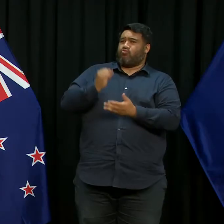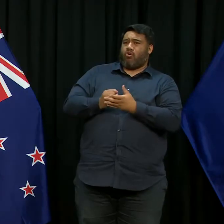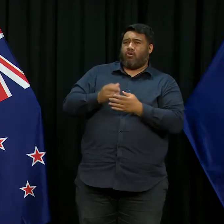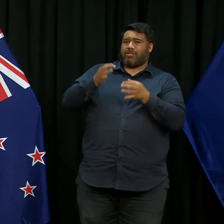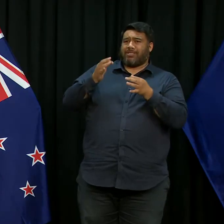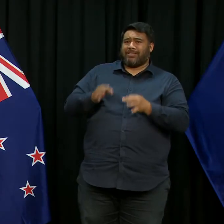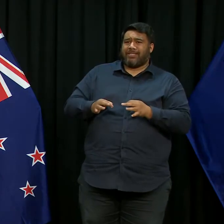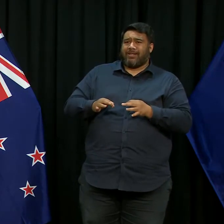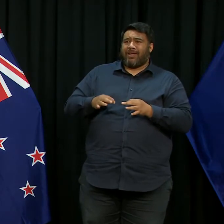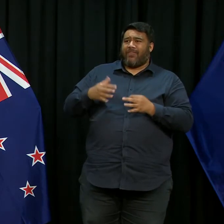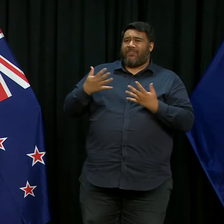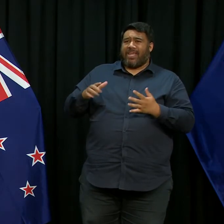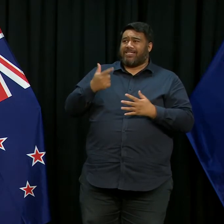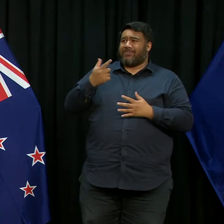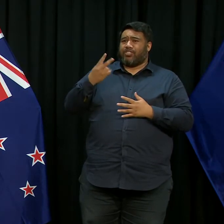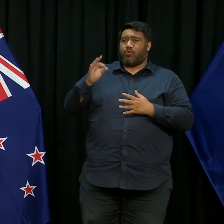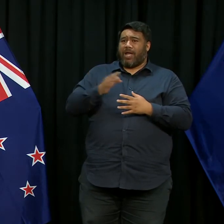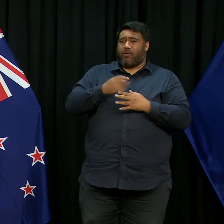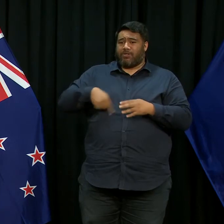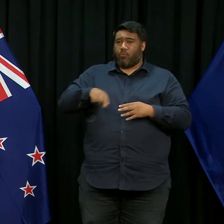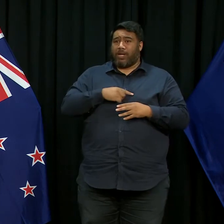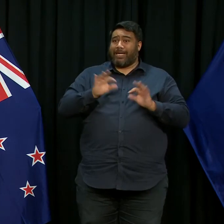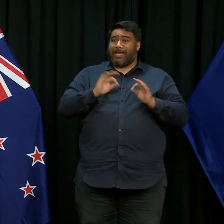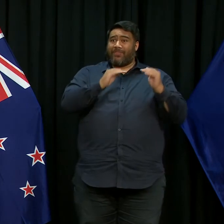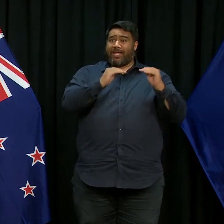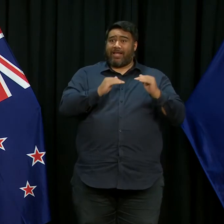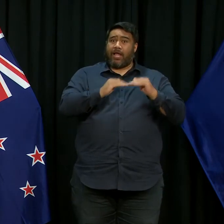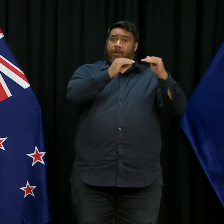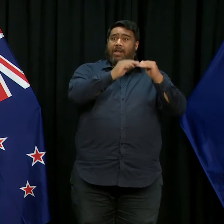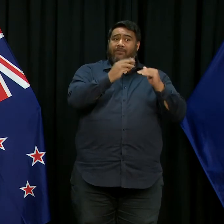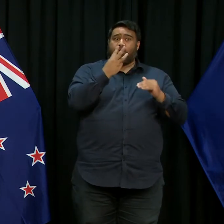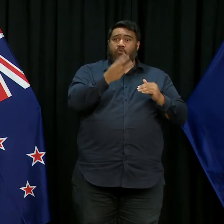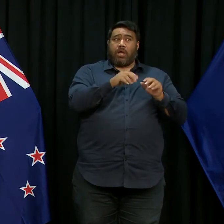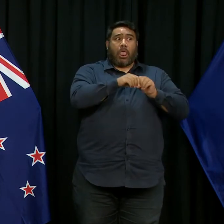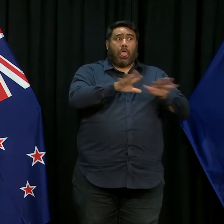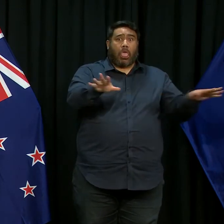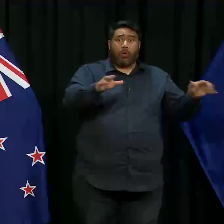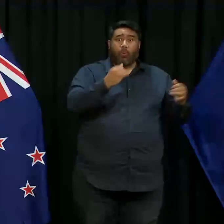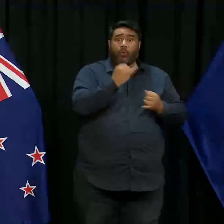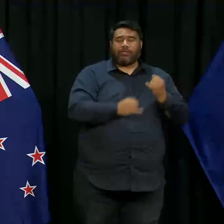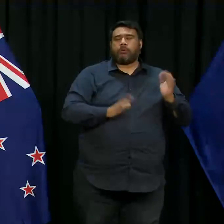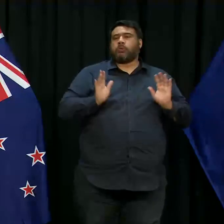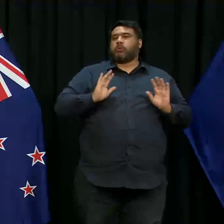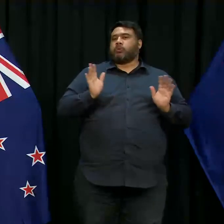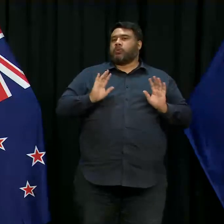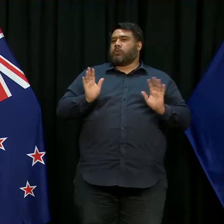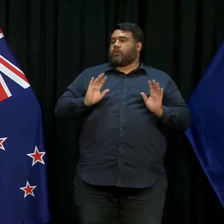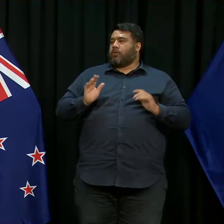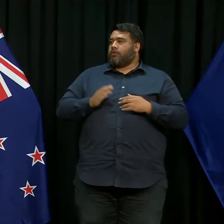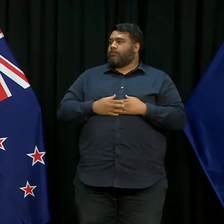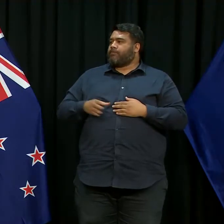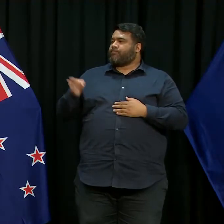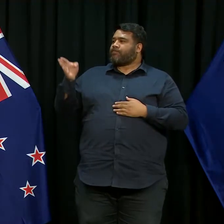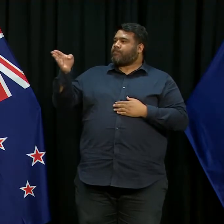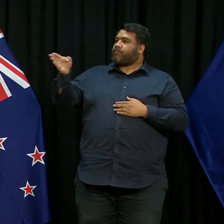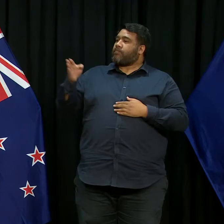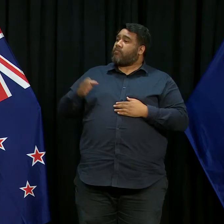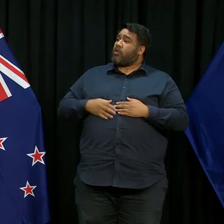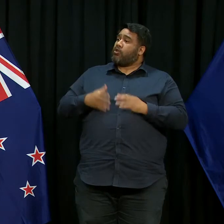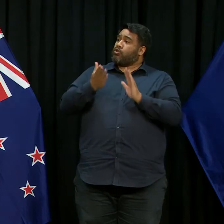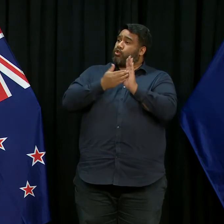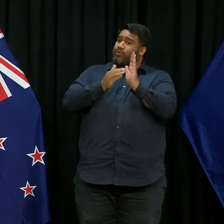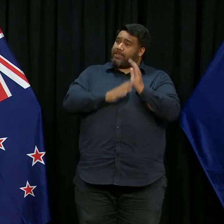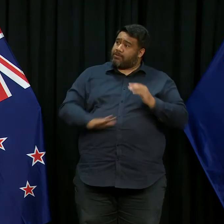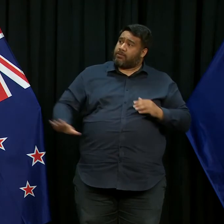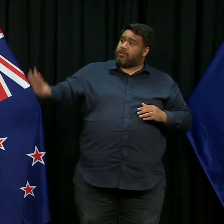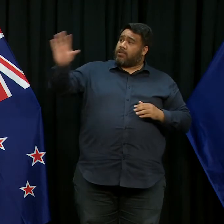hours of a community outbreak unchecked. So mask use on public transport Yes. will now be mandated across New Zealand. For